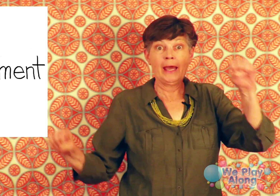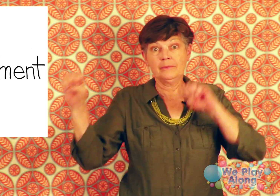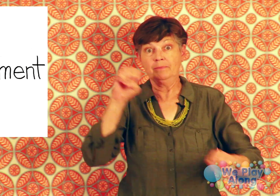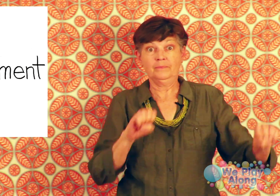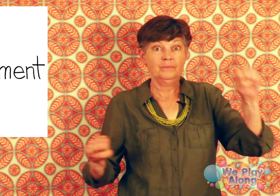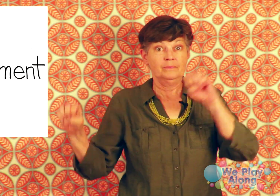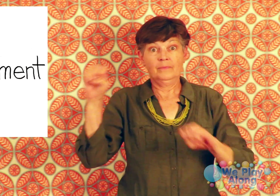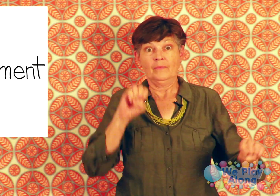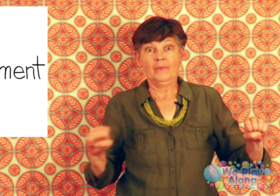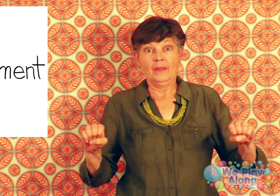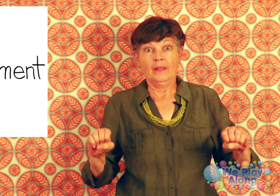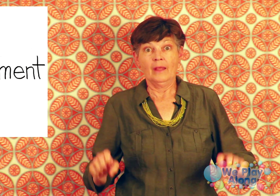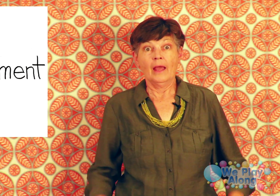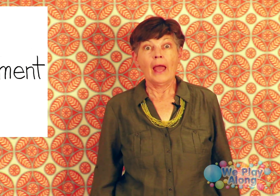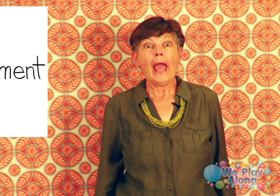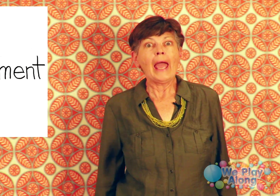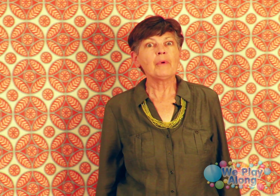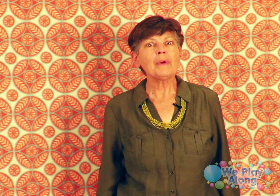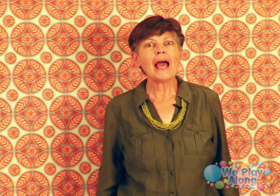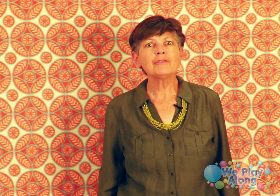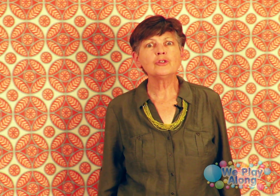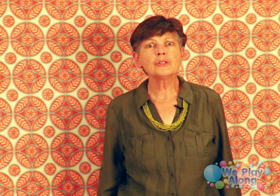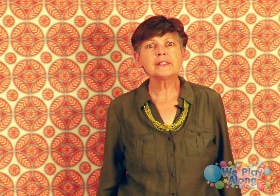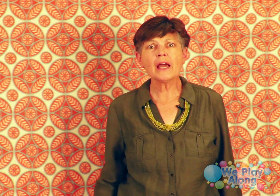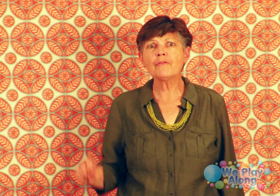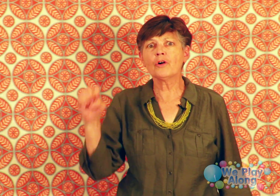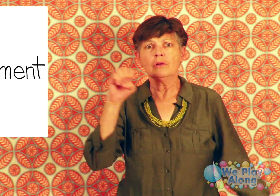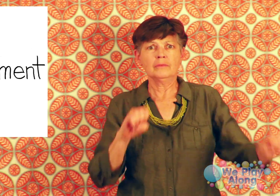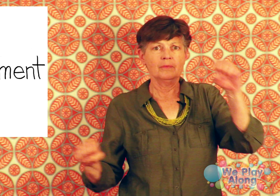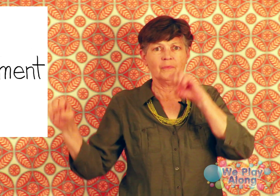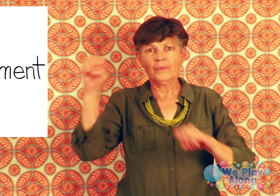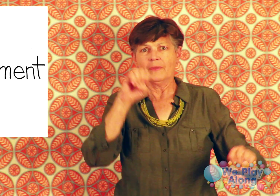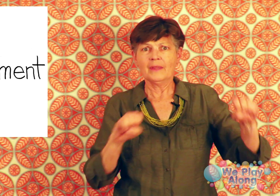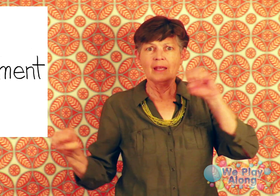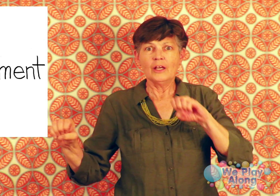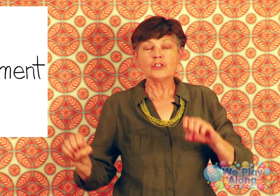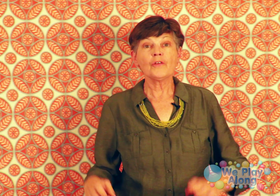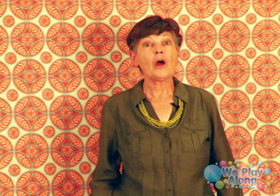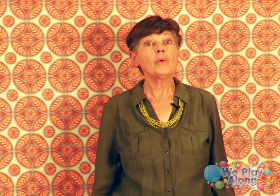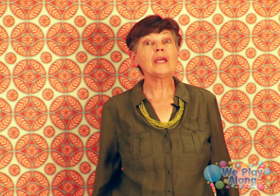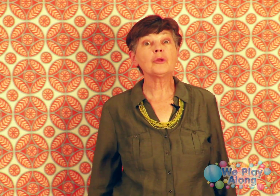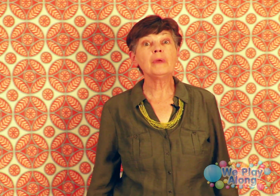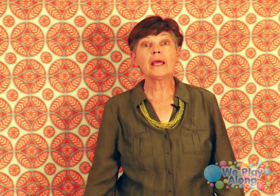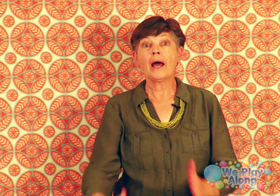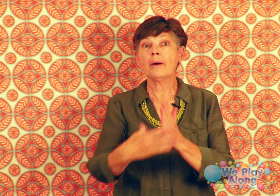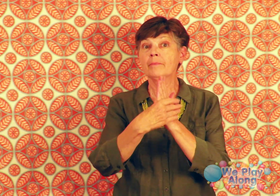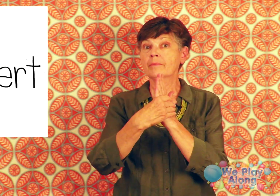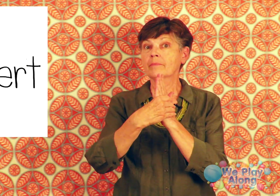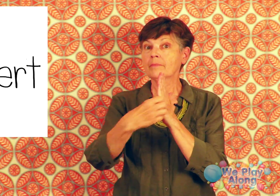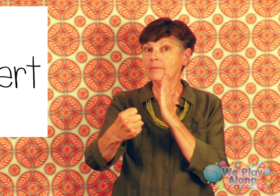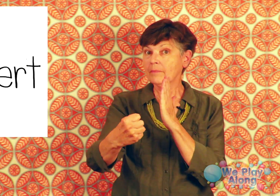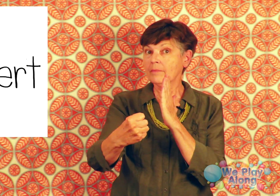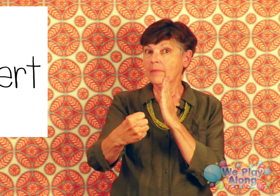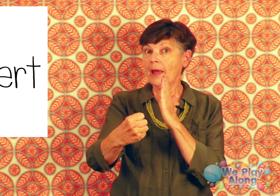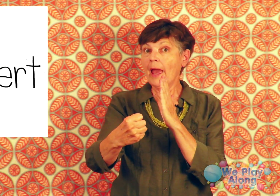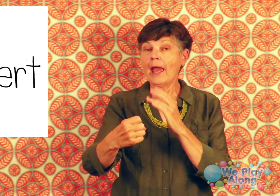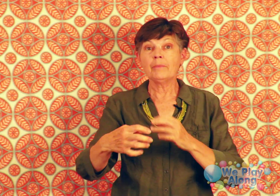and we would have to do several so that we could become and be